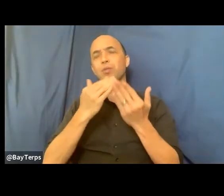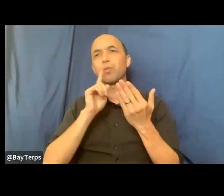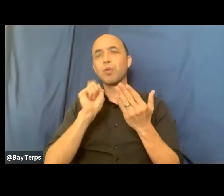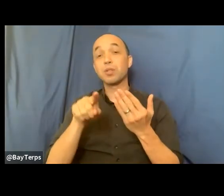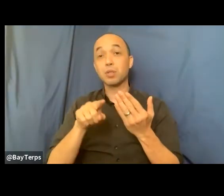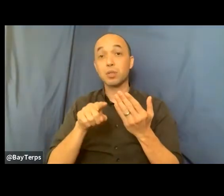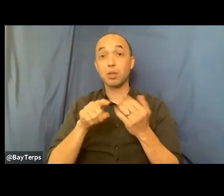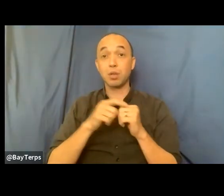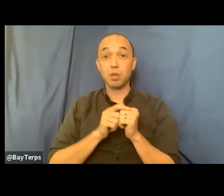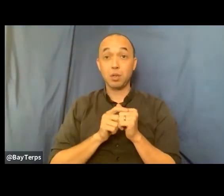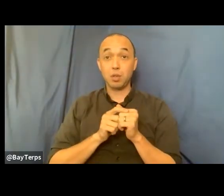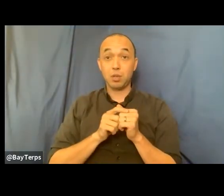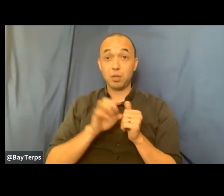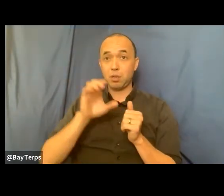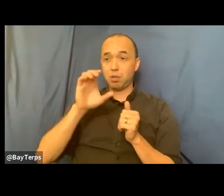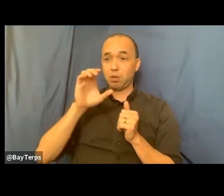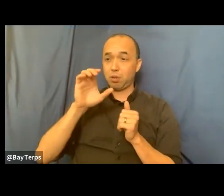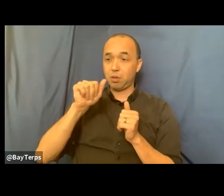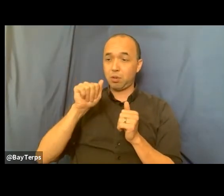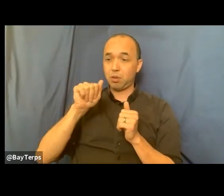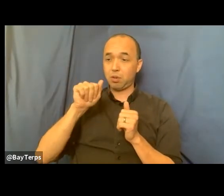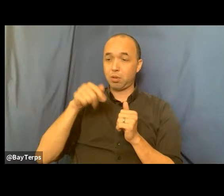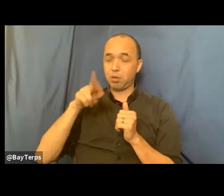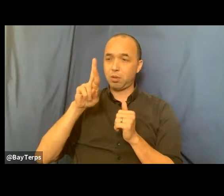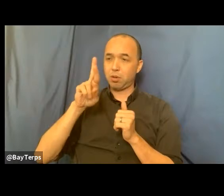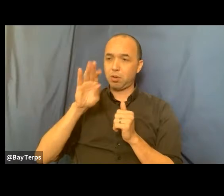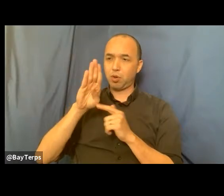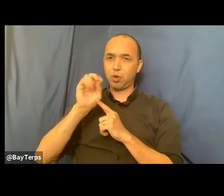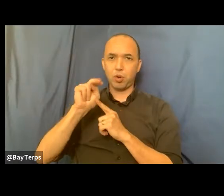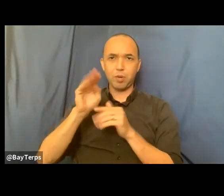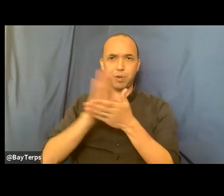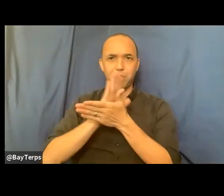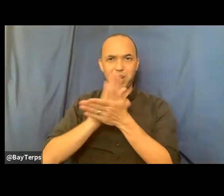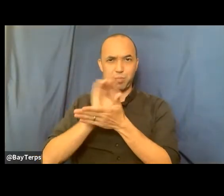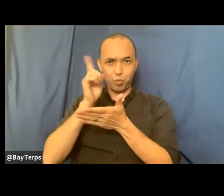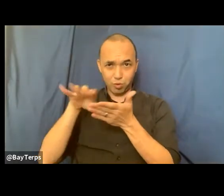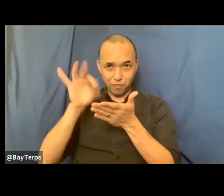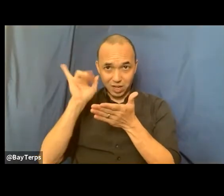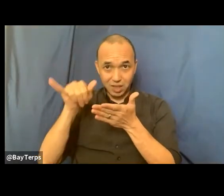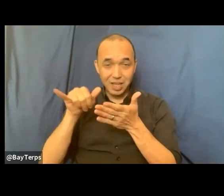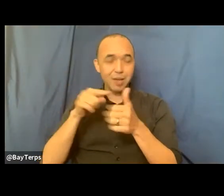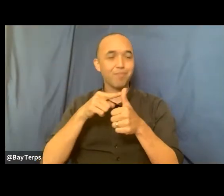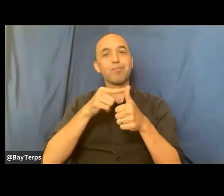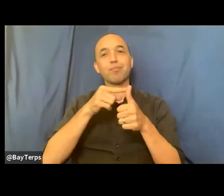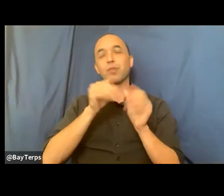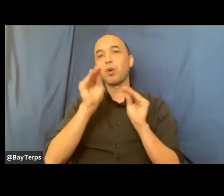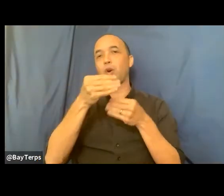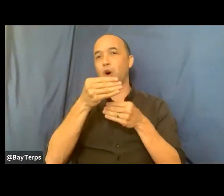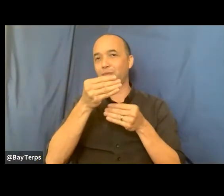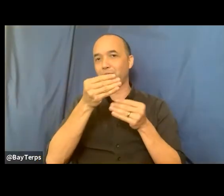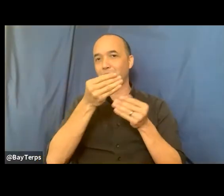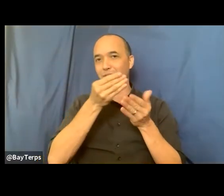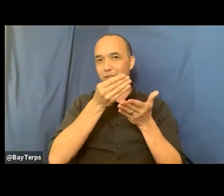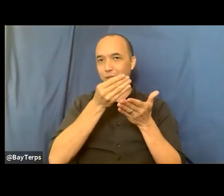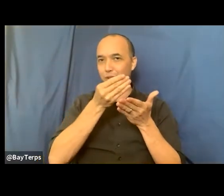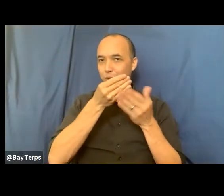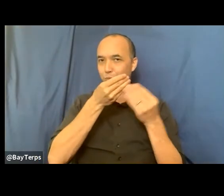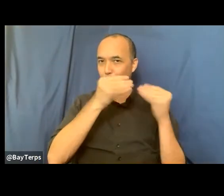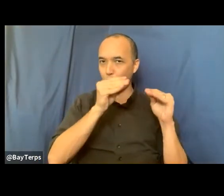can you get carbon paper? Any office supply store has it, or any art supply store will sell it, and they will call it transfer